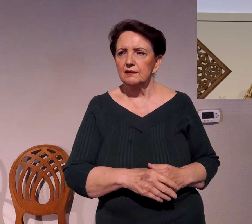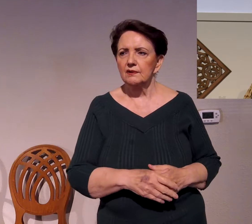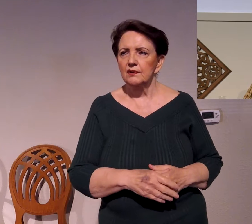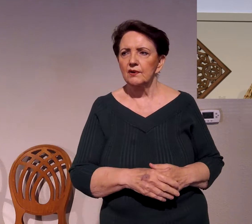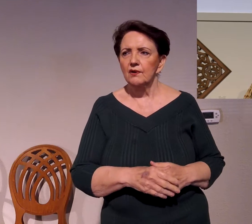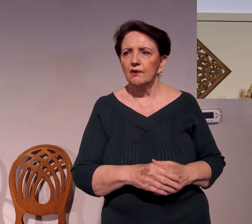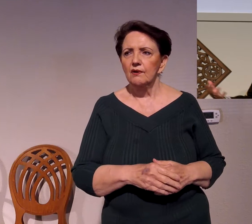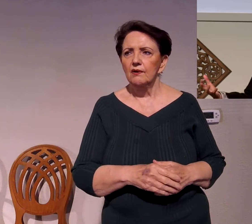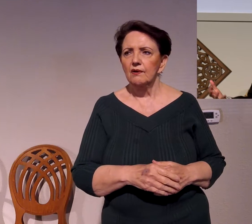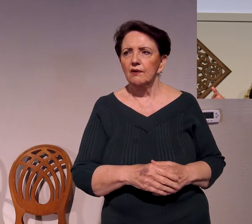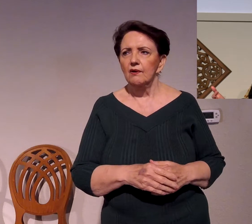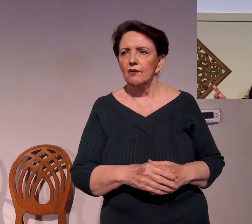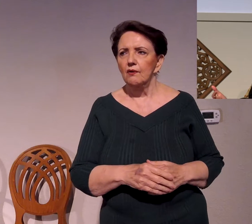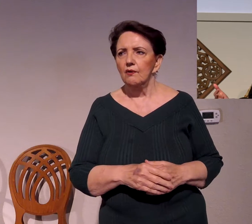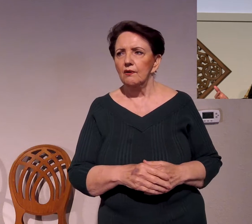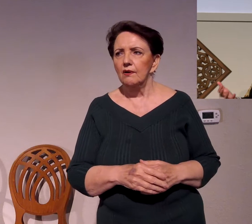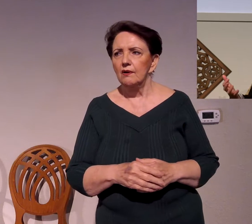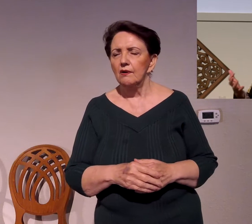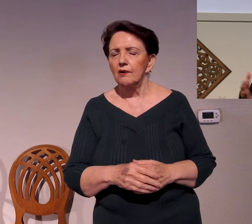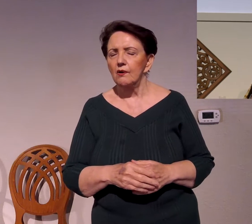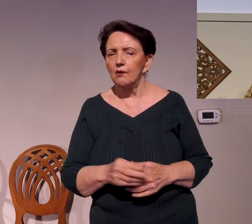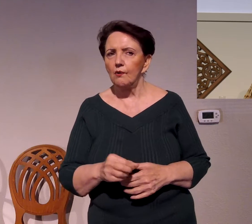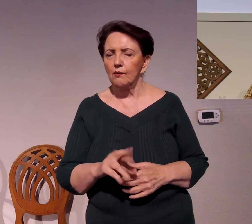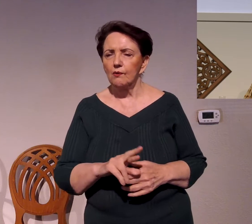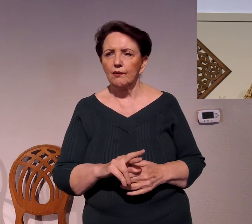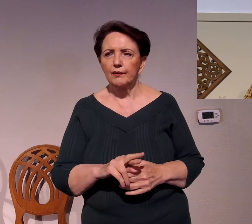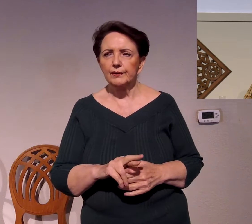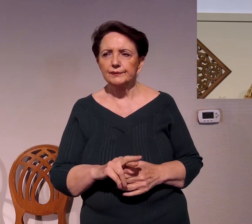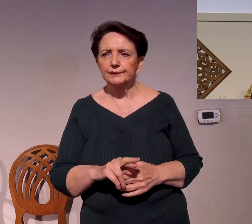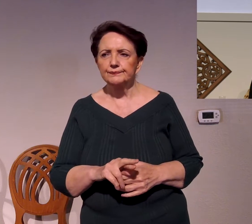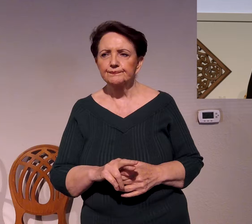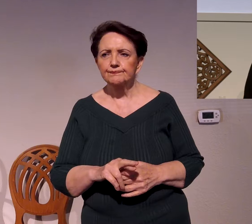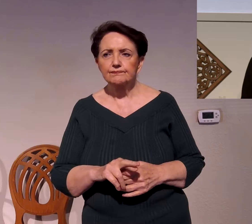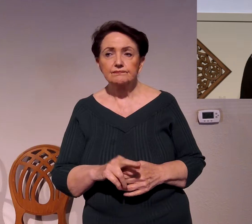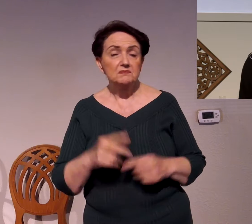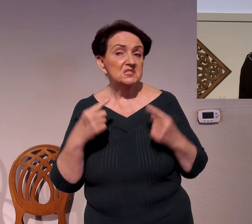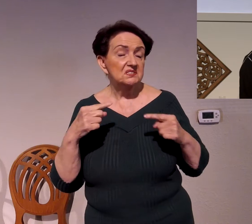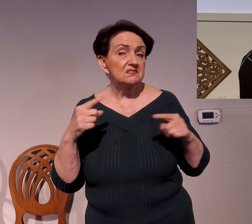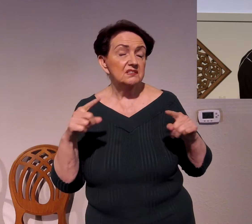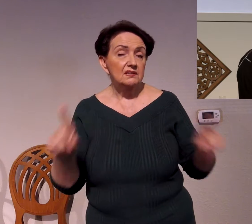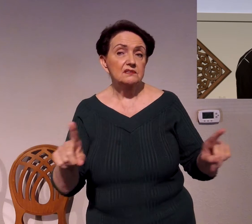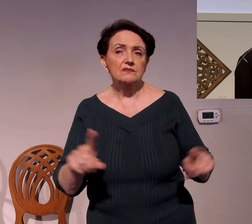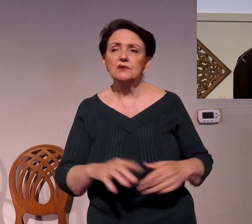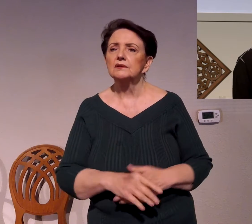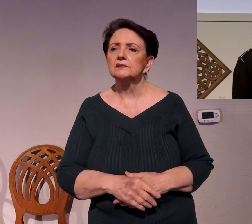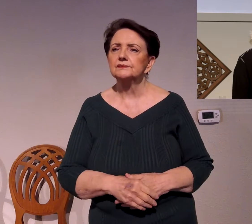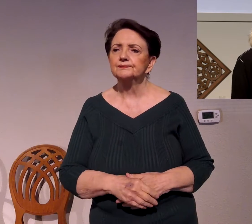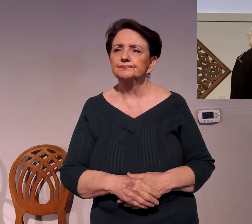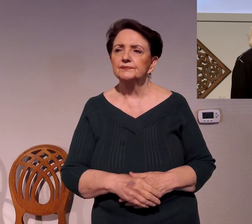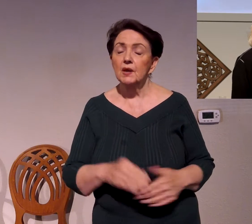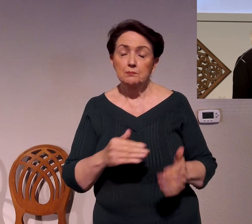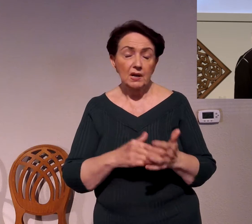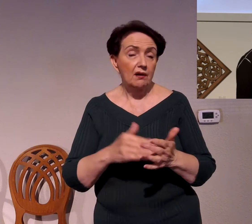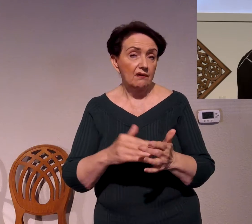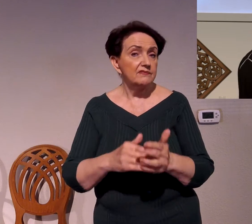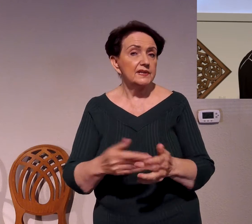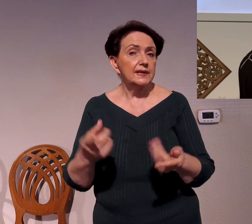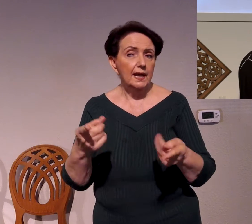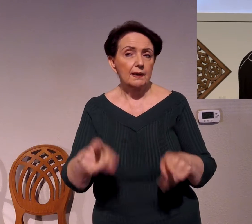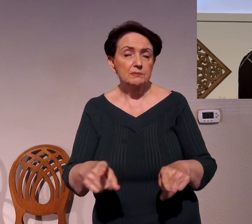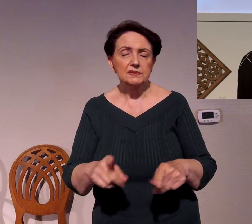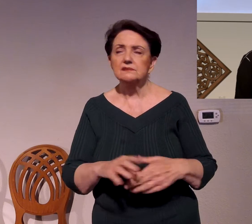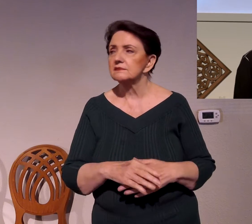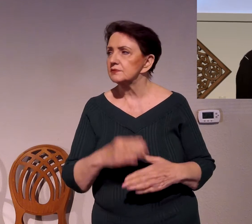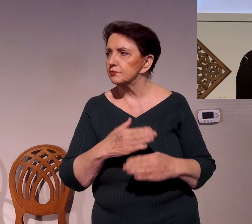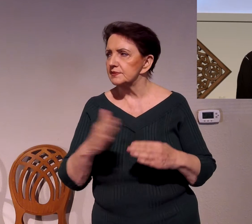even necessarily be materially successful, although that is often a part of the